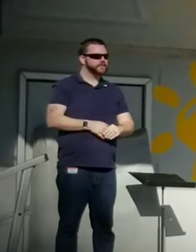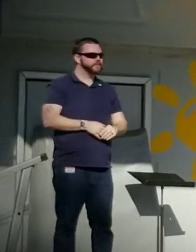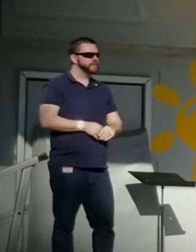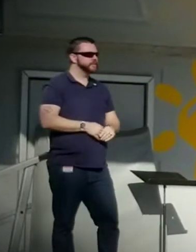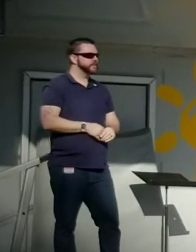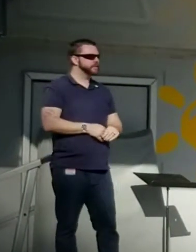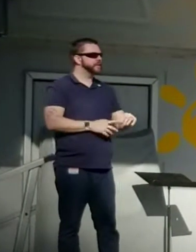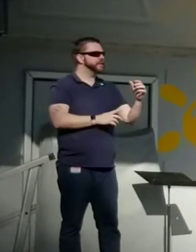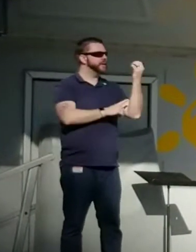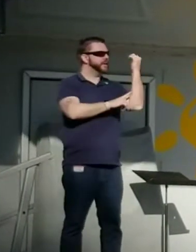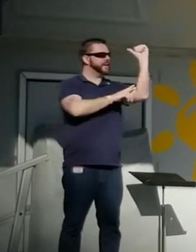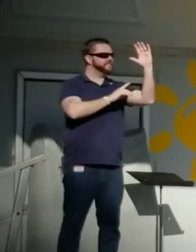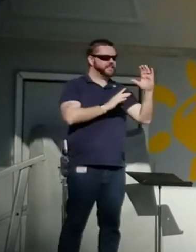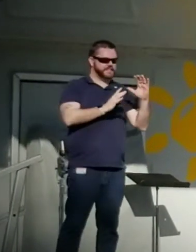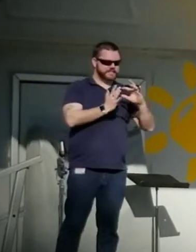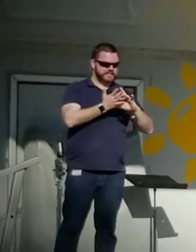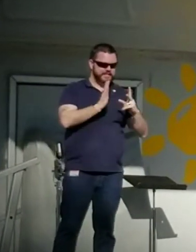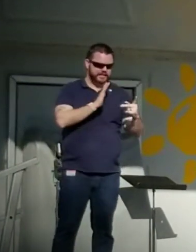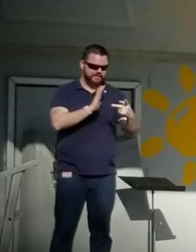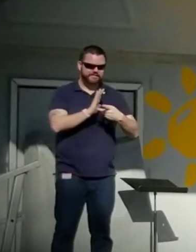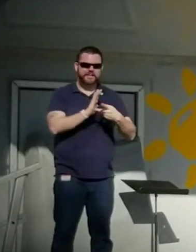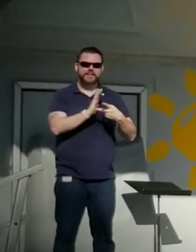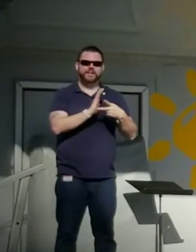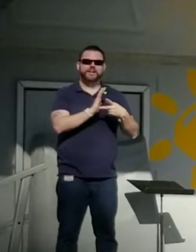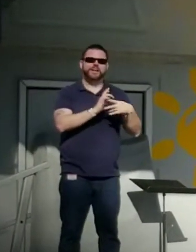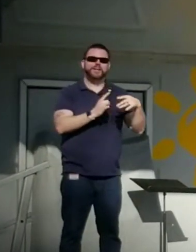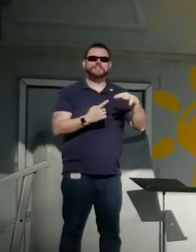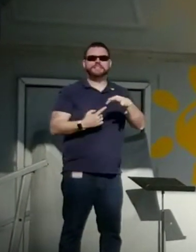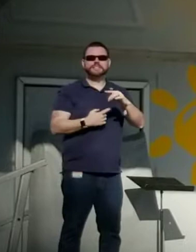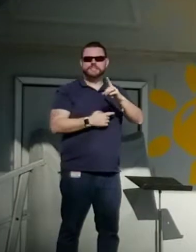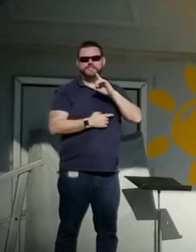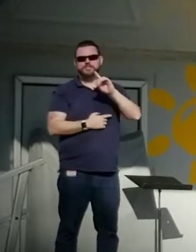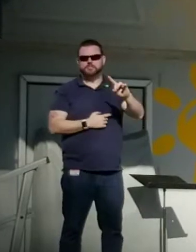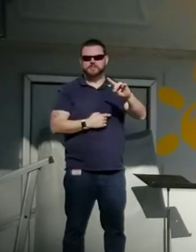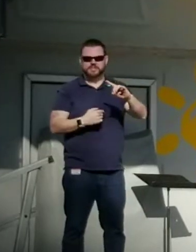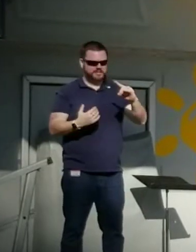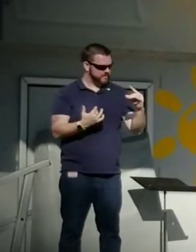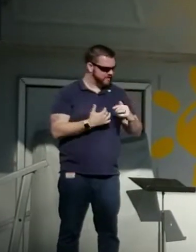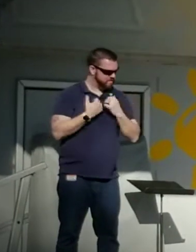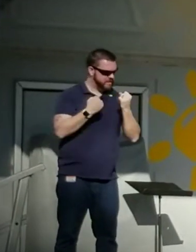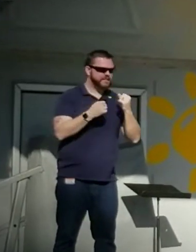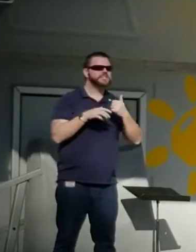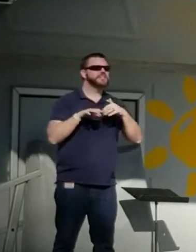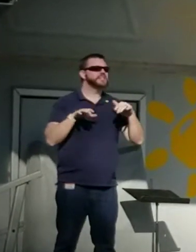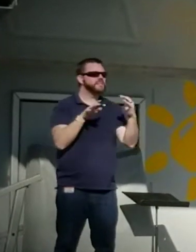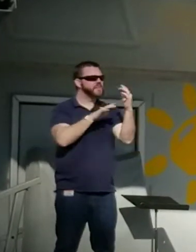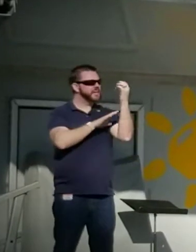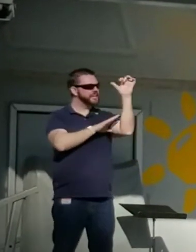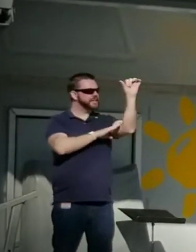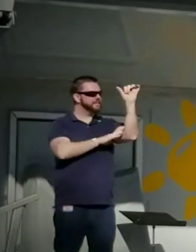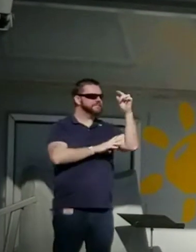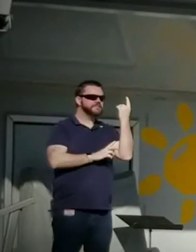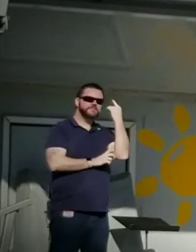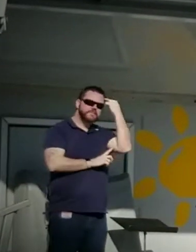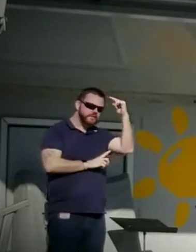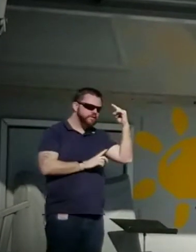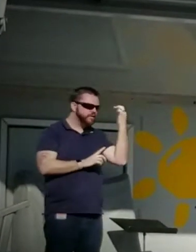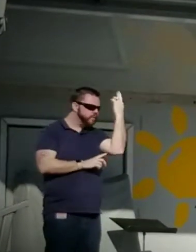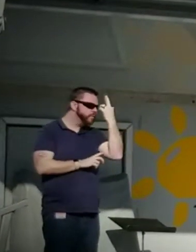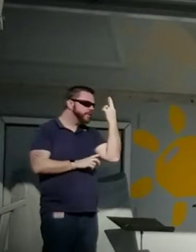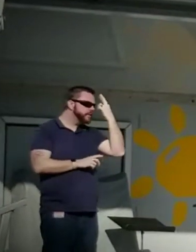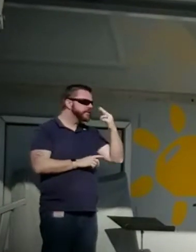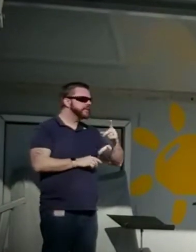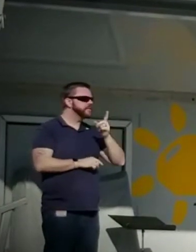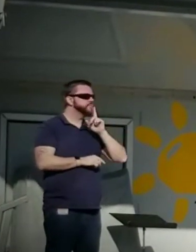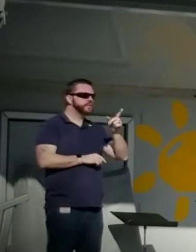An activist is defined as an especially vigorous, active advocate for a cause, especially